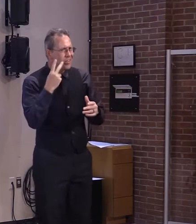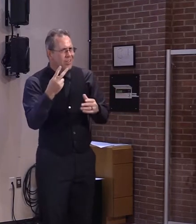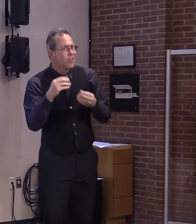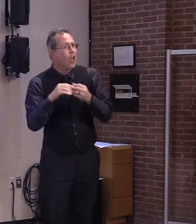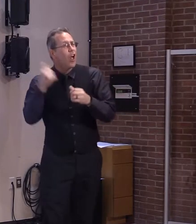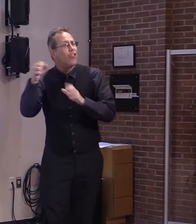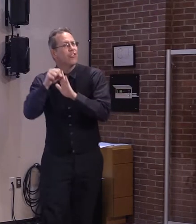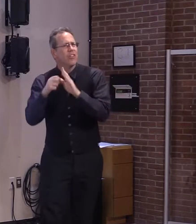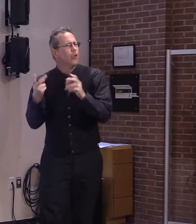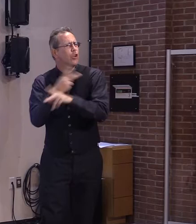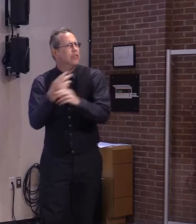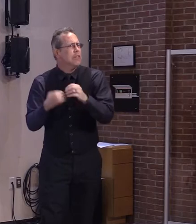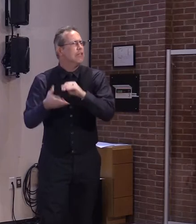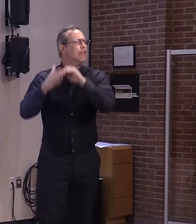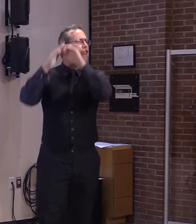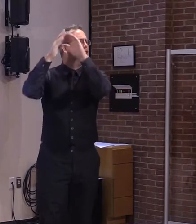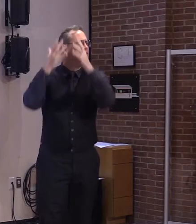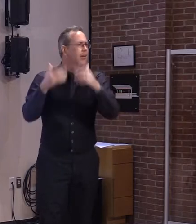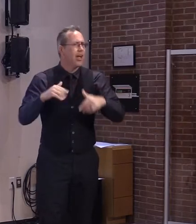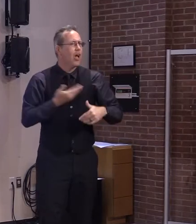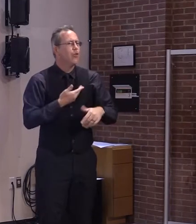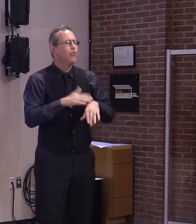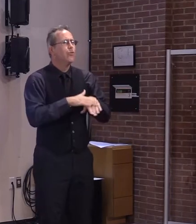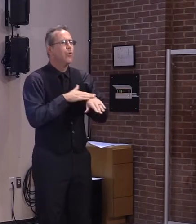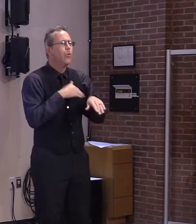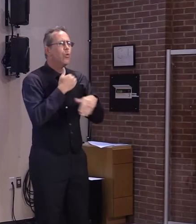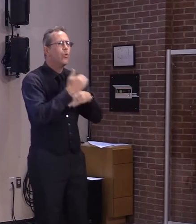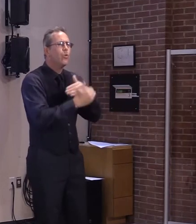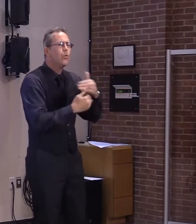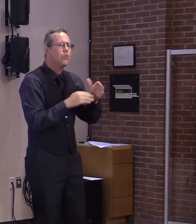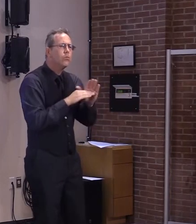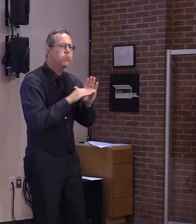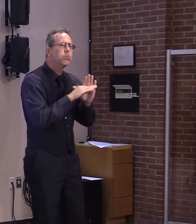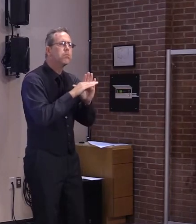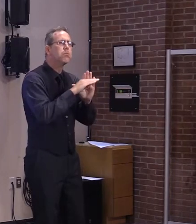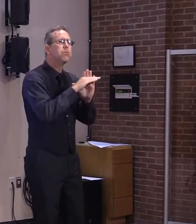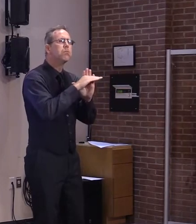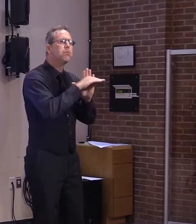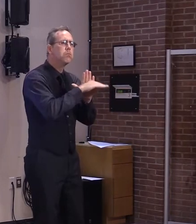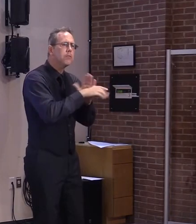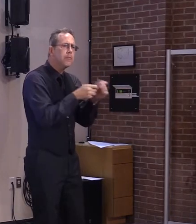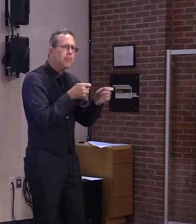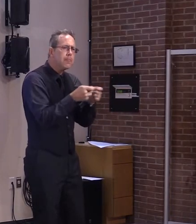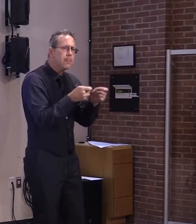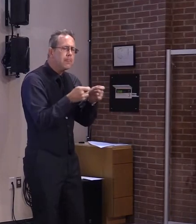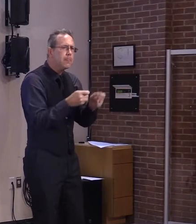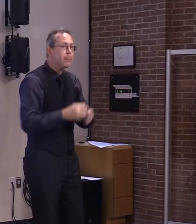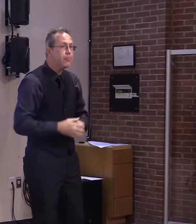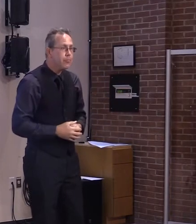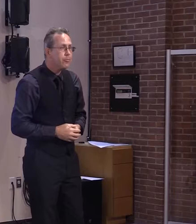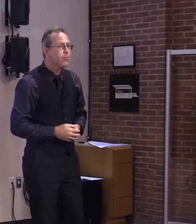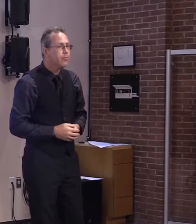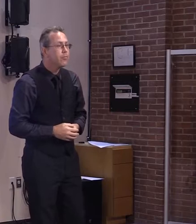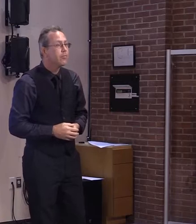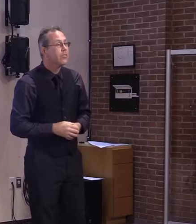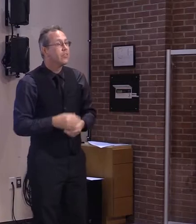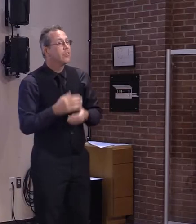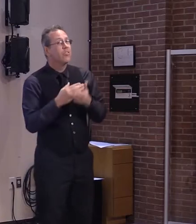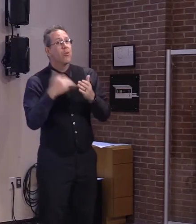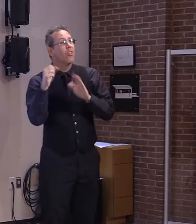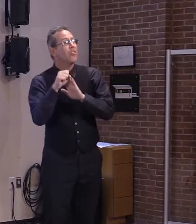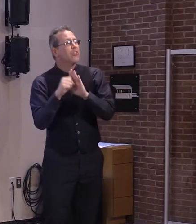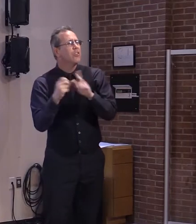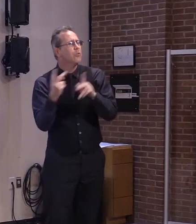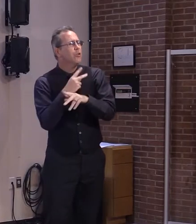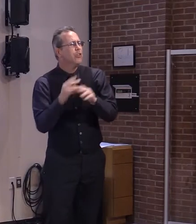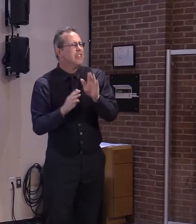of where they got in terms of their peak. And in many of these places, even though they're improving, they're not even at the same case levels as